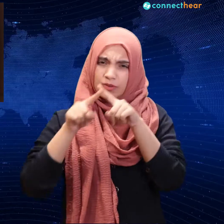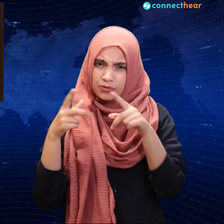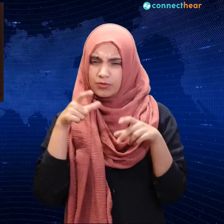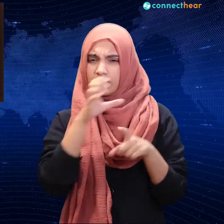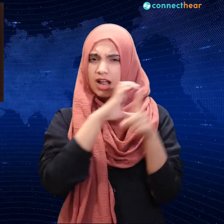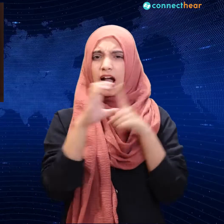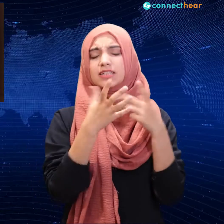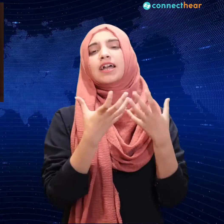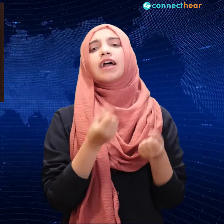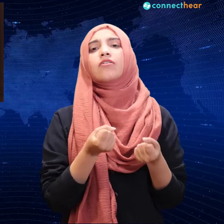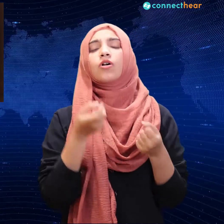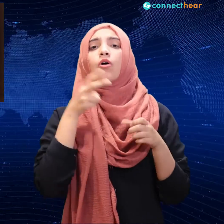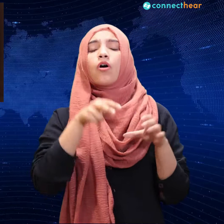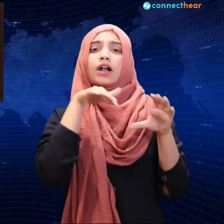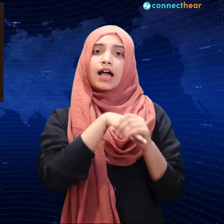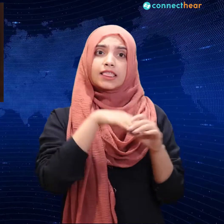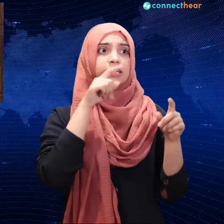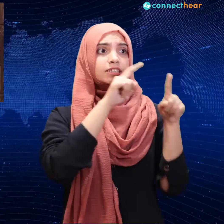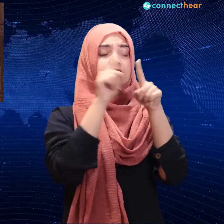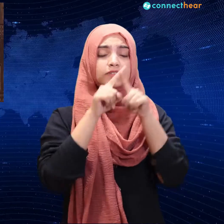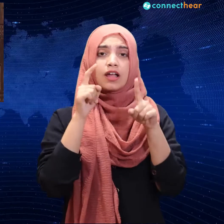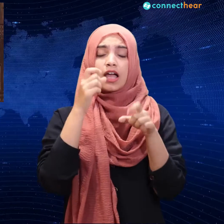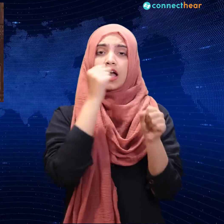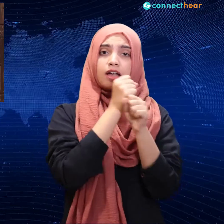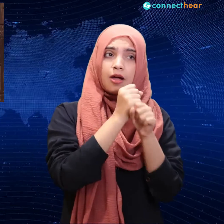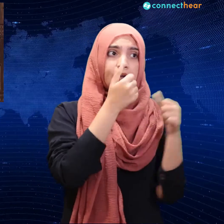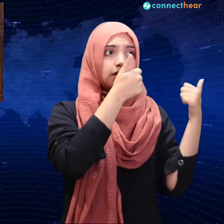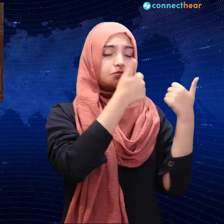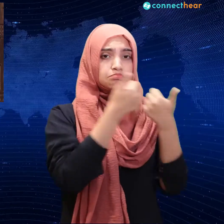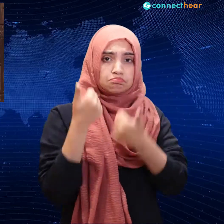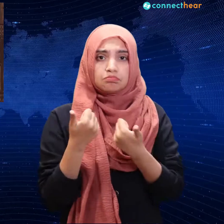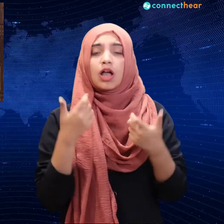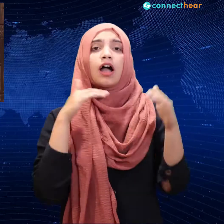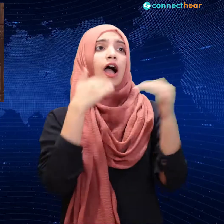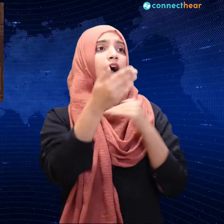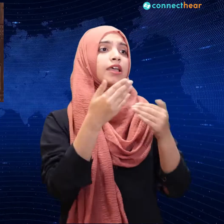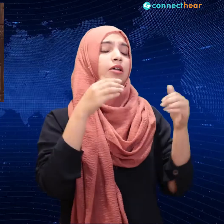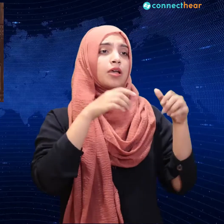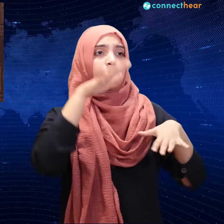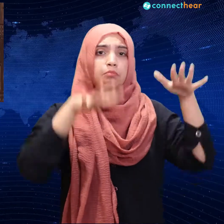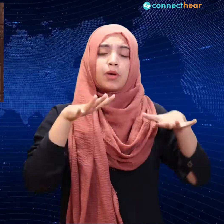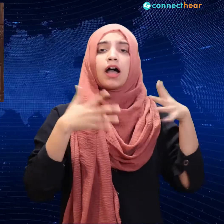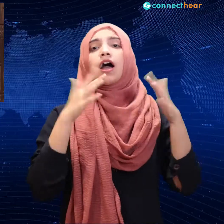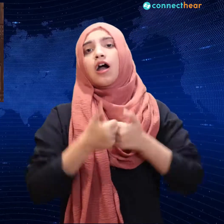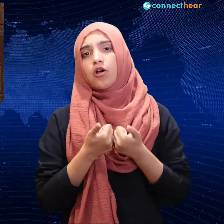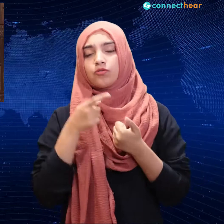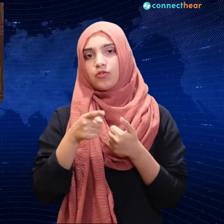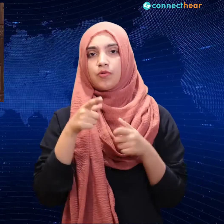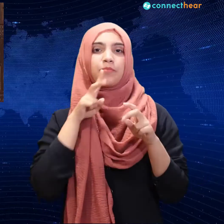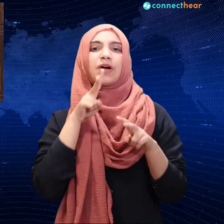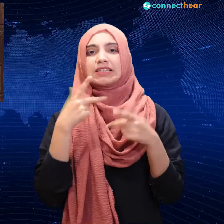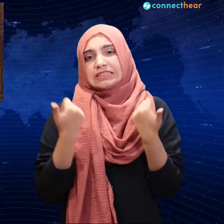an inclusive government, the worry is that there will be instability later on. Well, it's not. It's not an inclusive